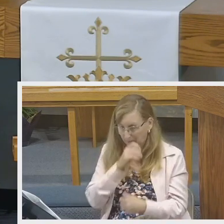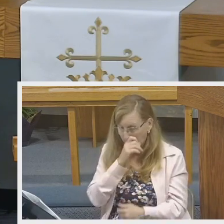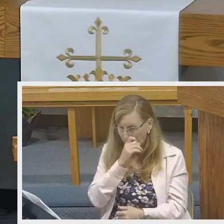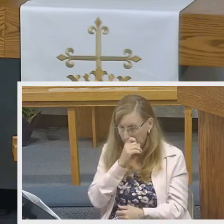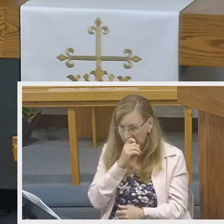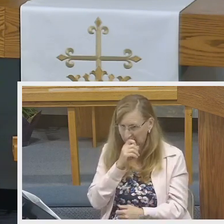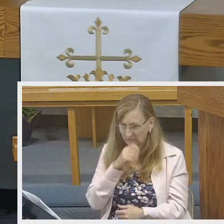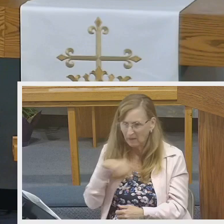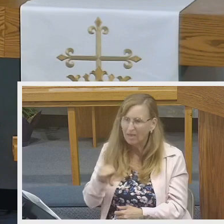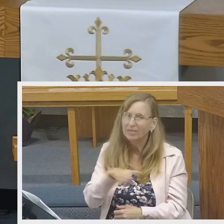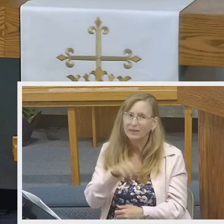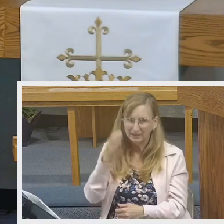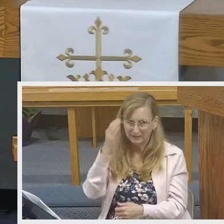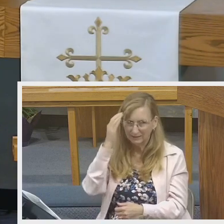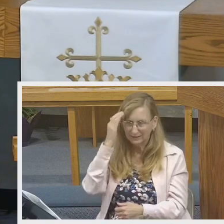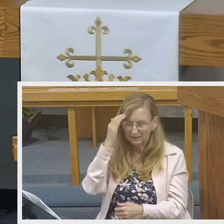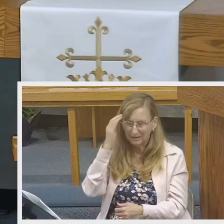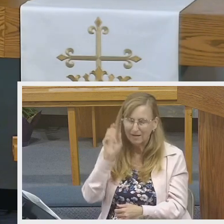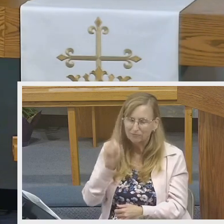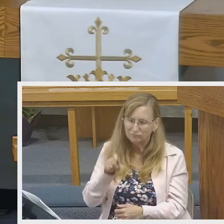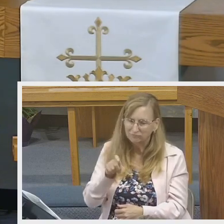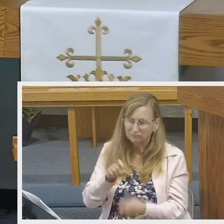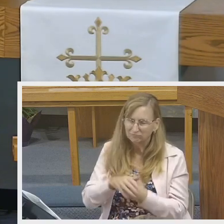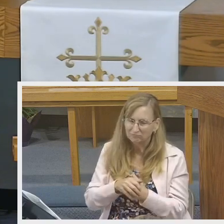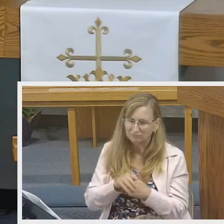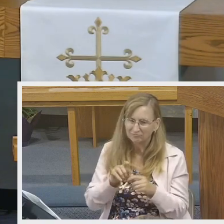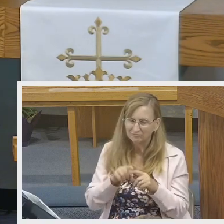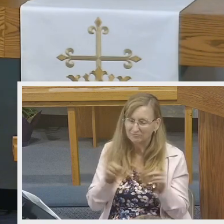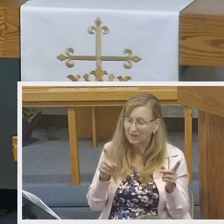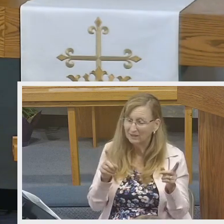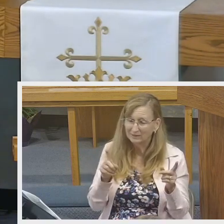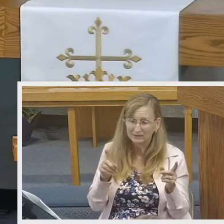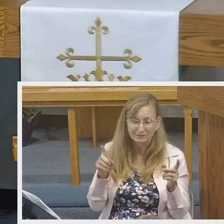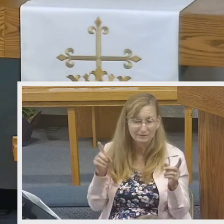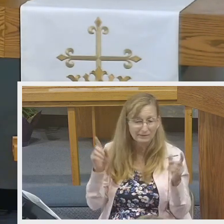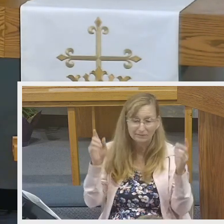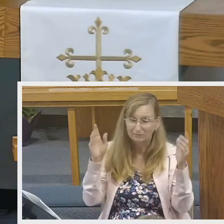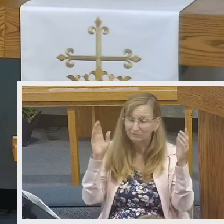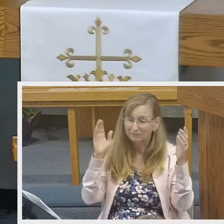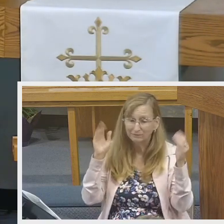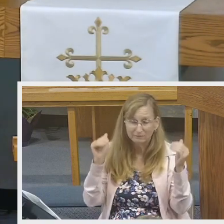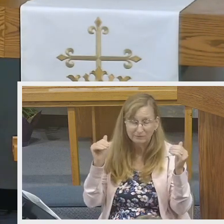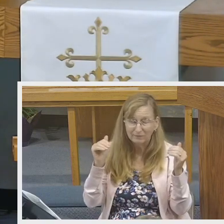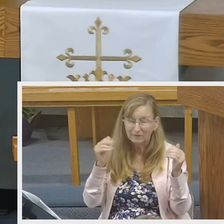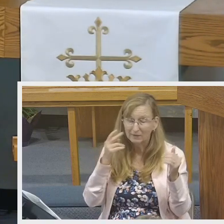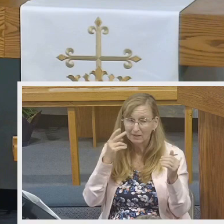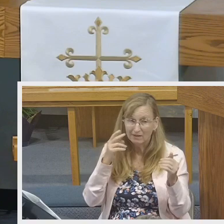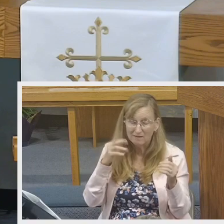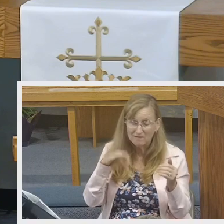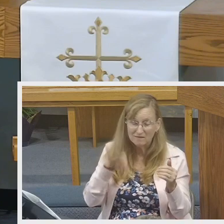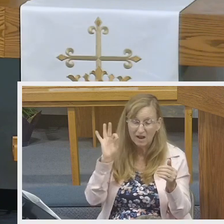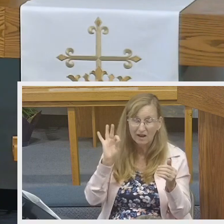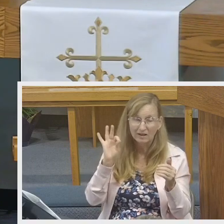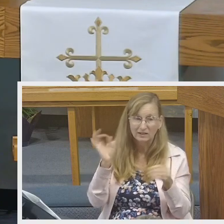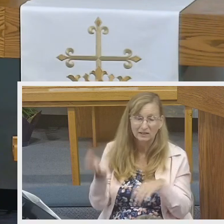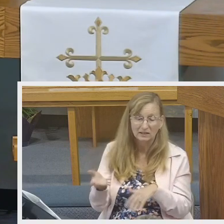They should have known, but they fully expected to find a dead